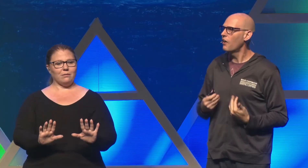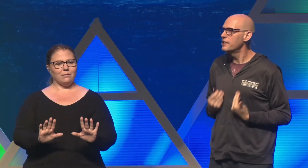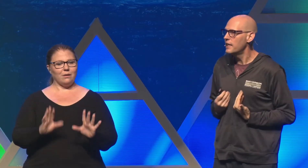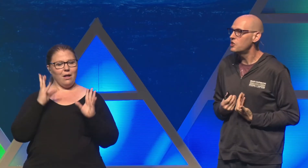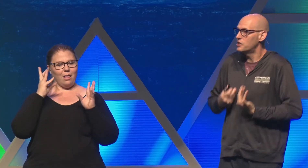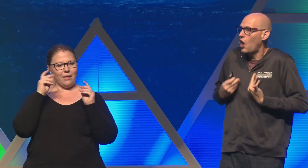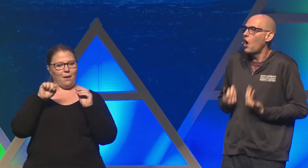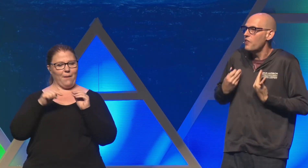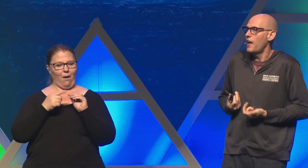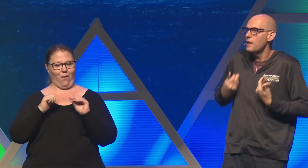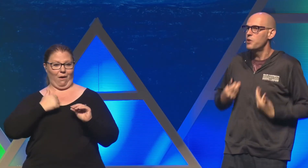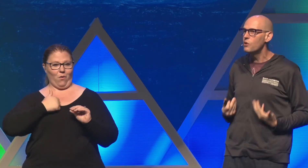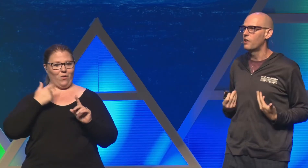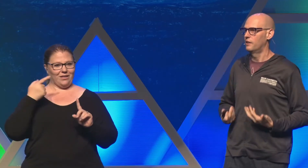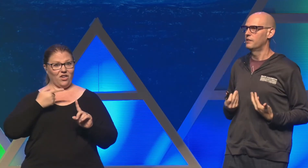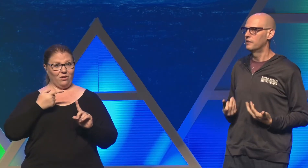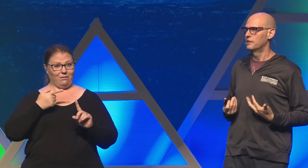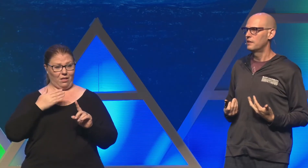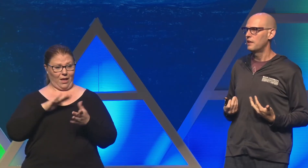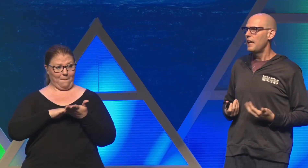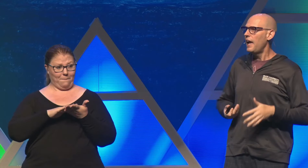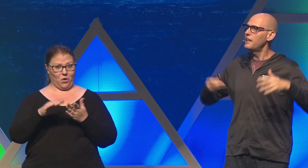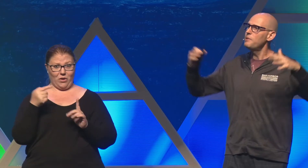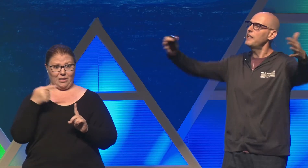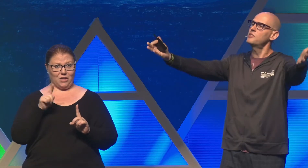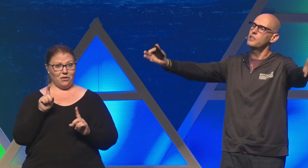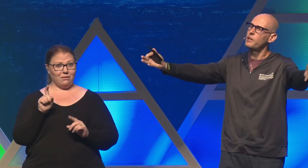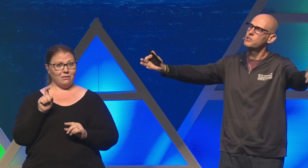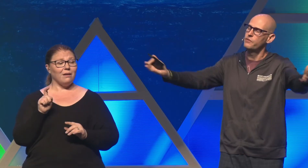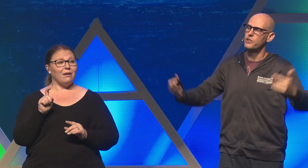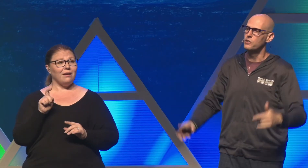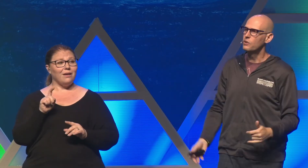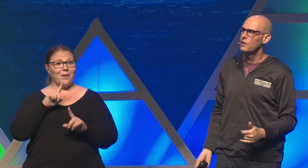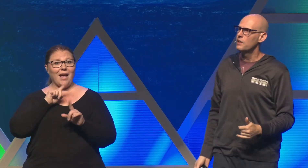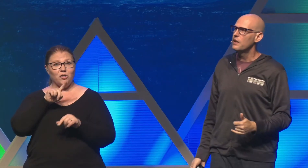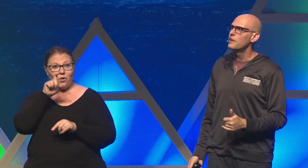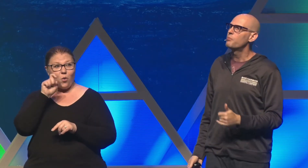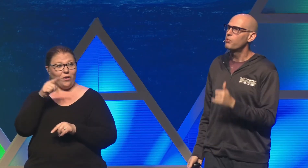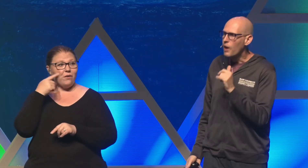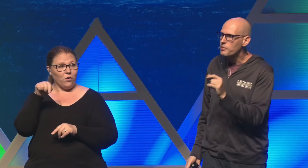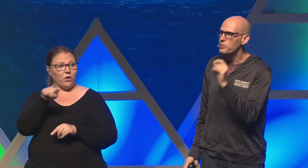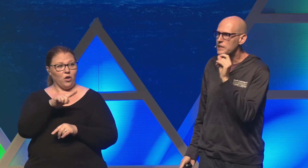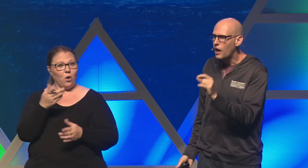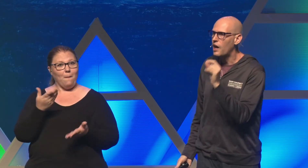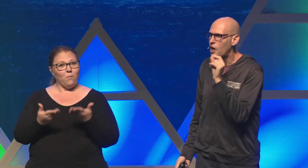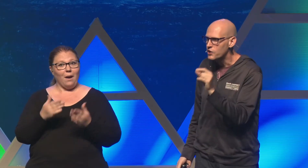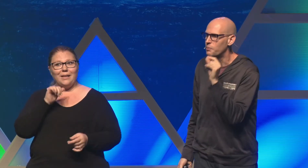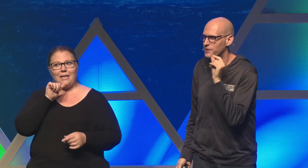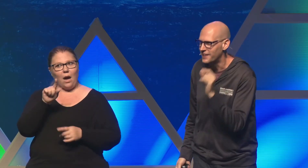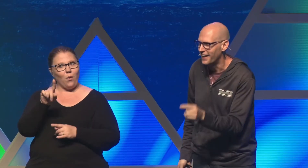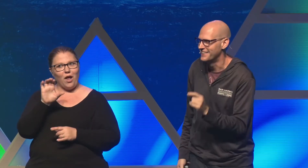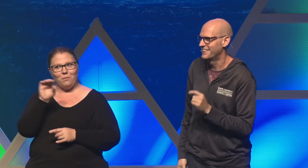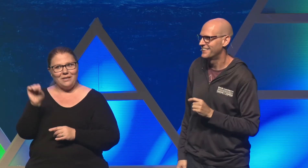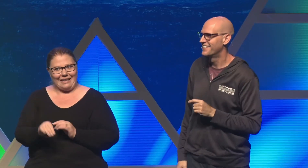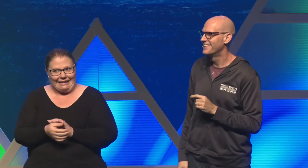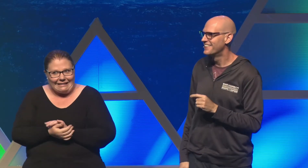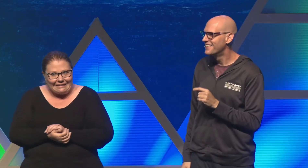consider our intentions. Are they pure? And let me answer the question for you. Probably not 100%.